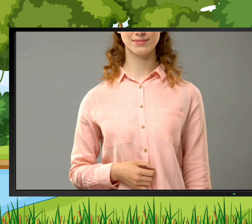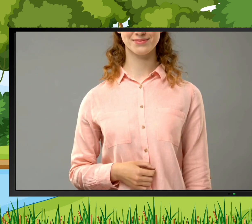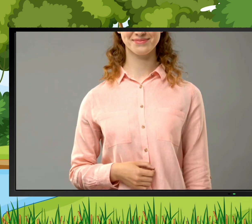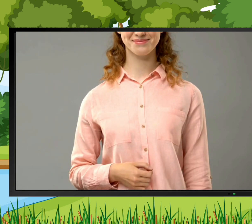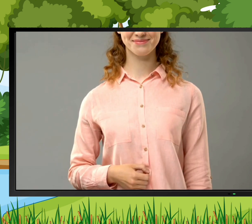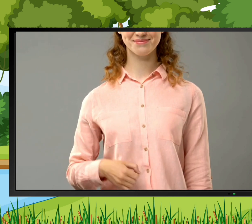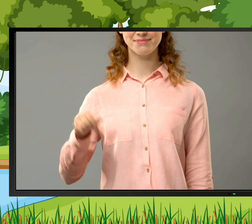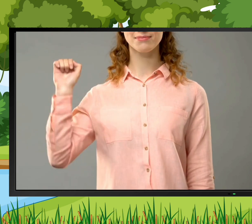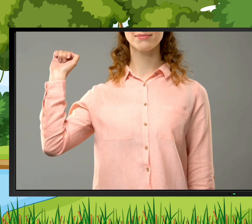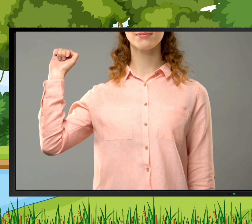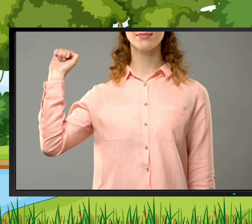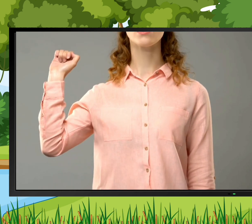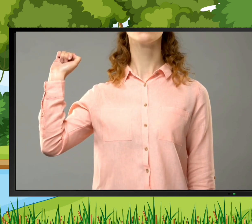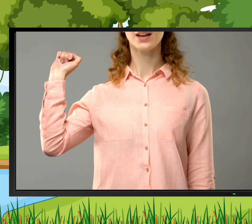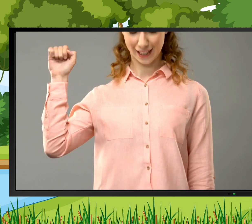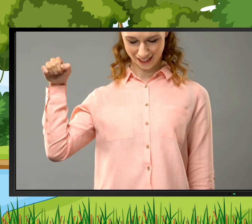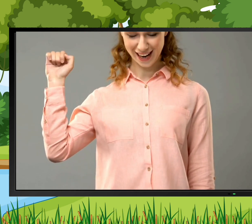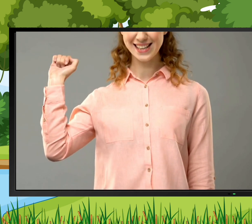Yes.